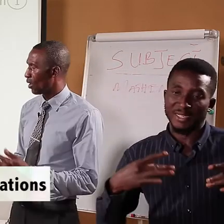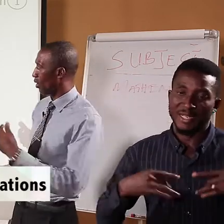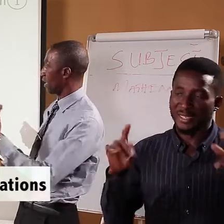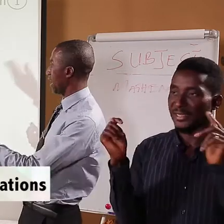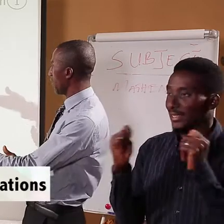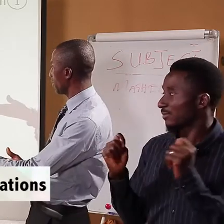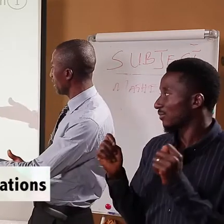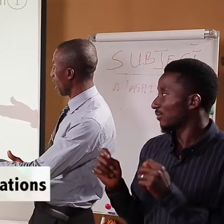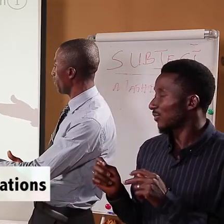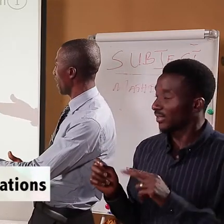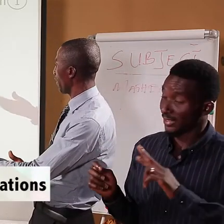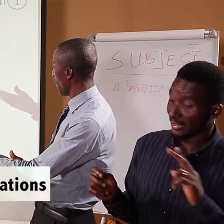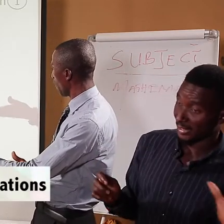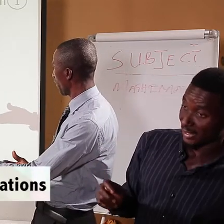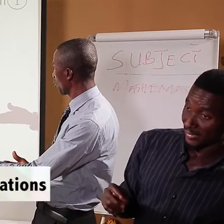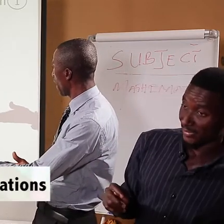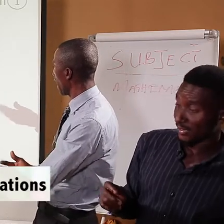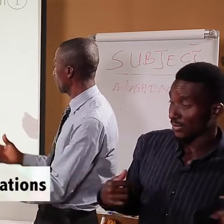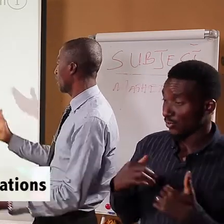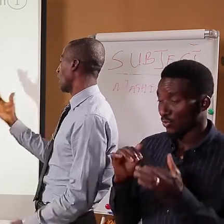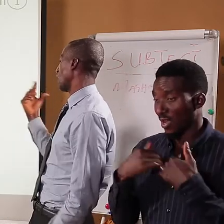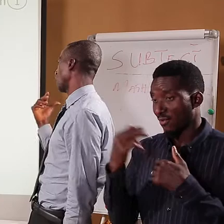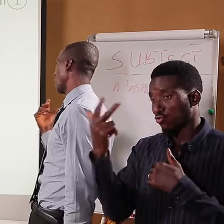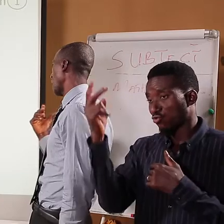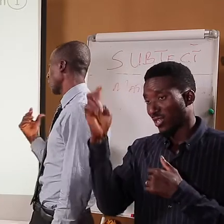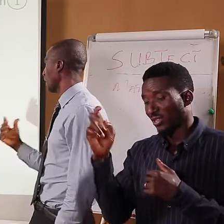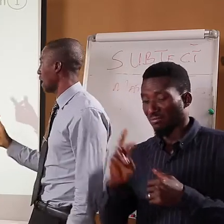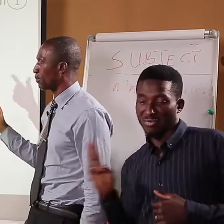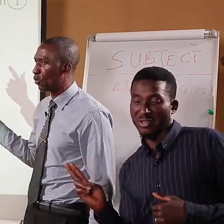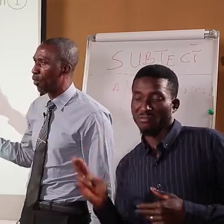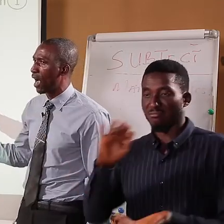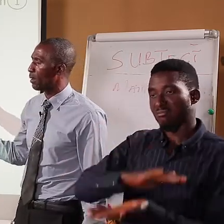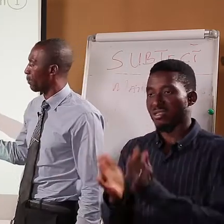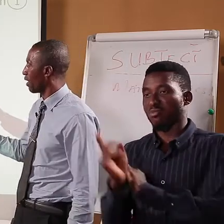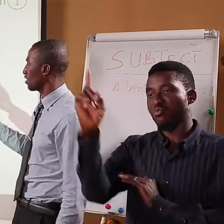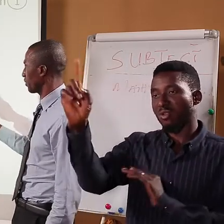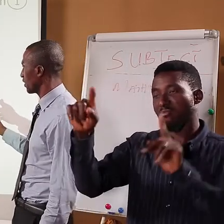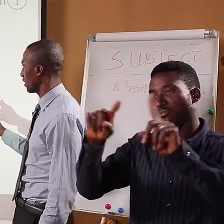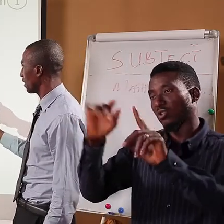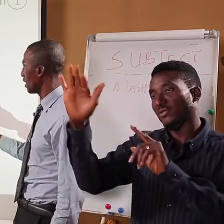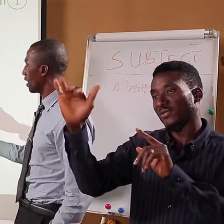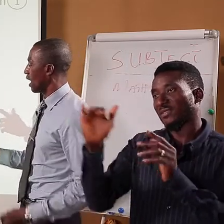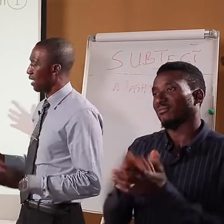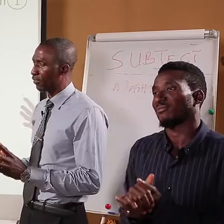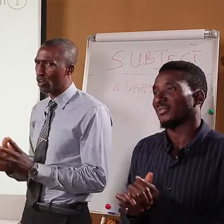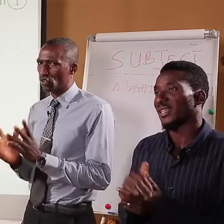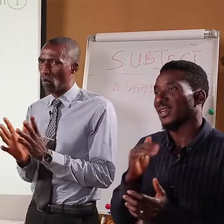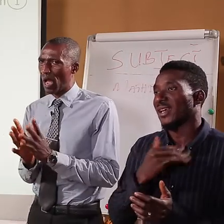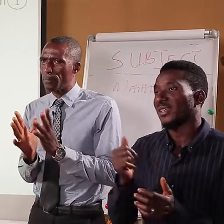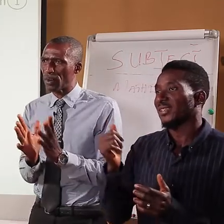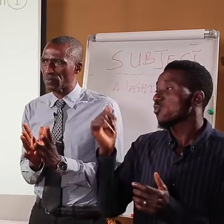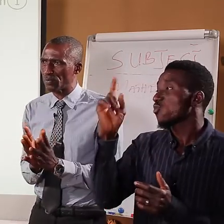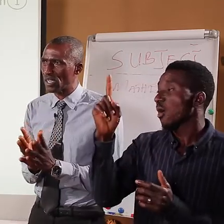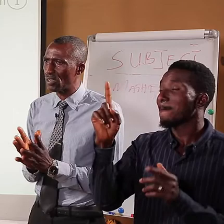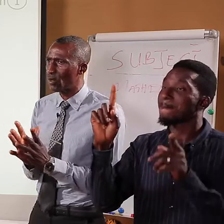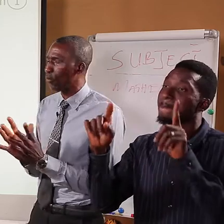terms. On the left, that would be how I will have 2x, and on the right, it becomes 1 plus 15. And of course,